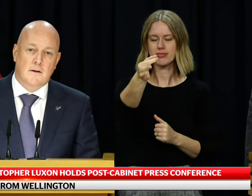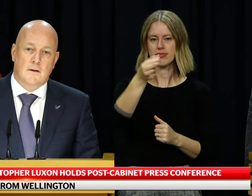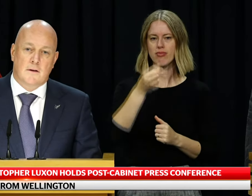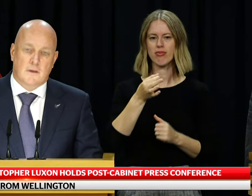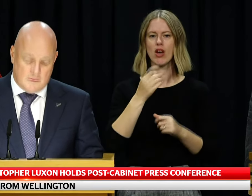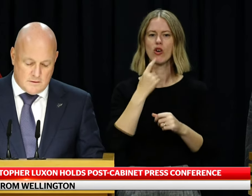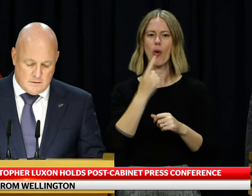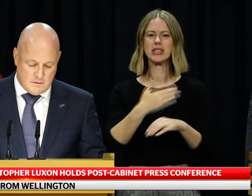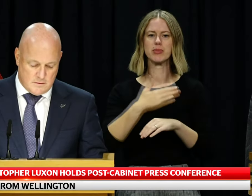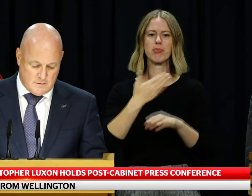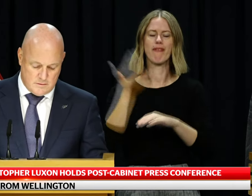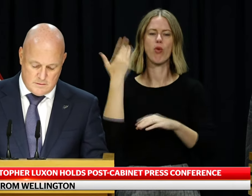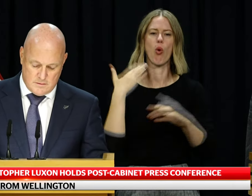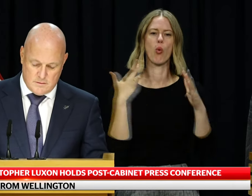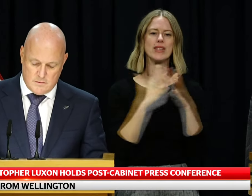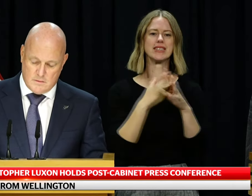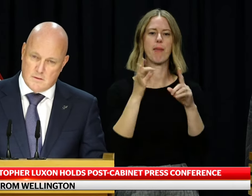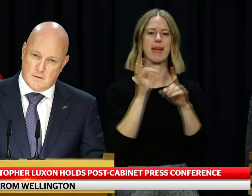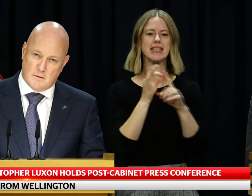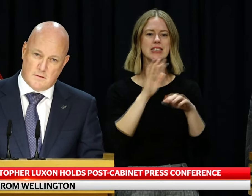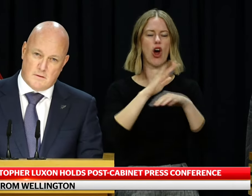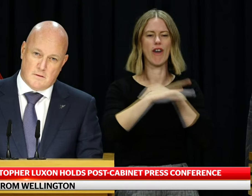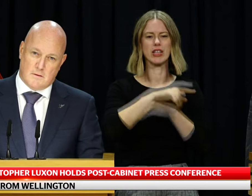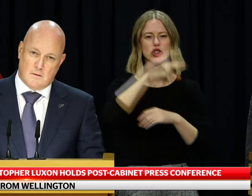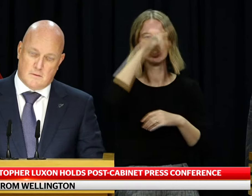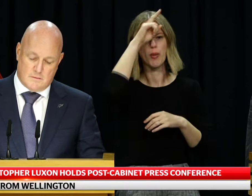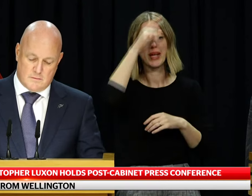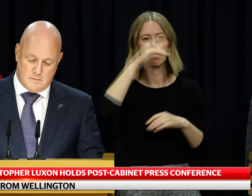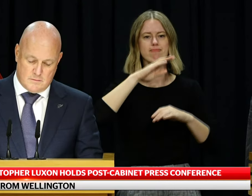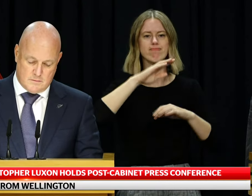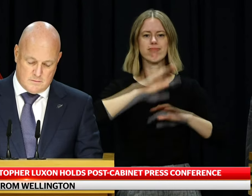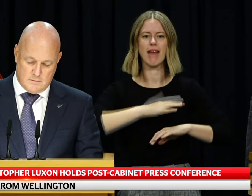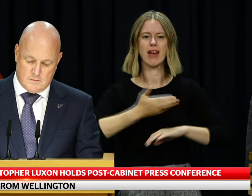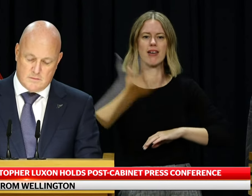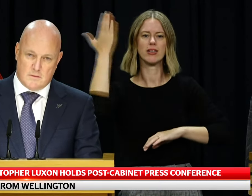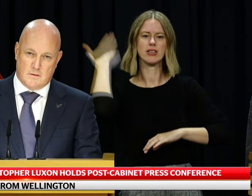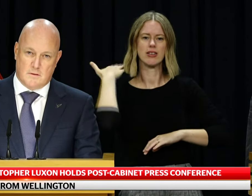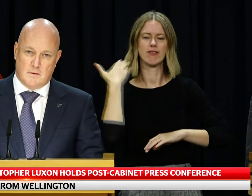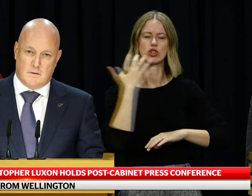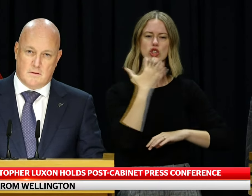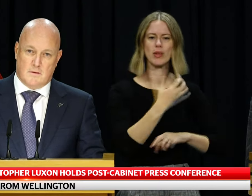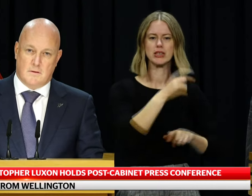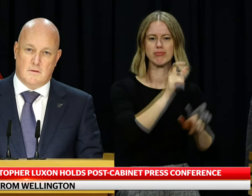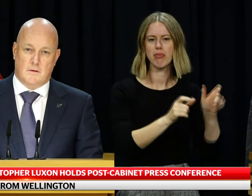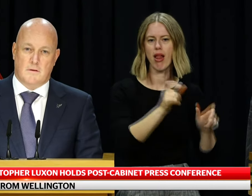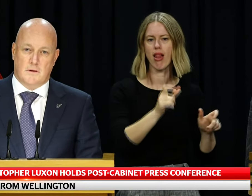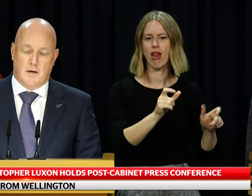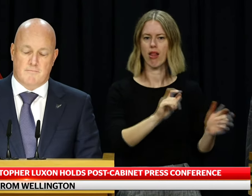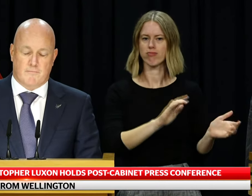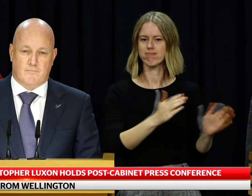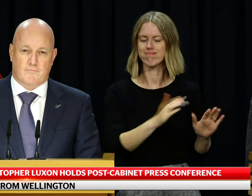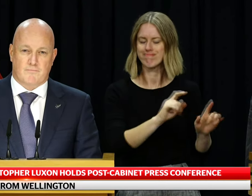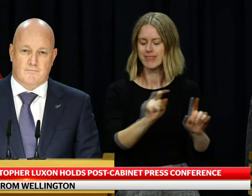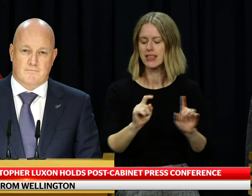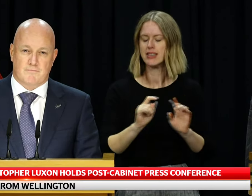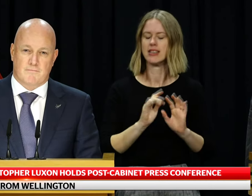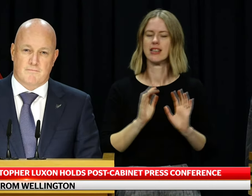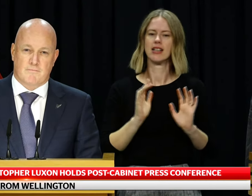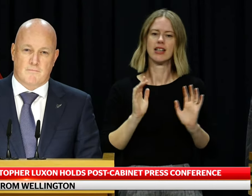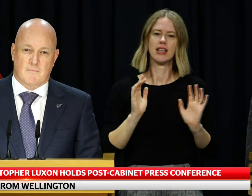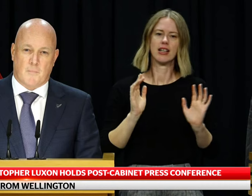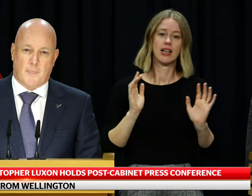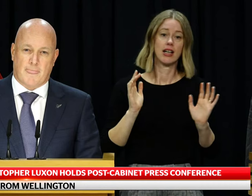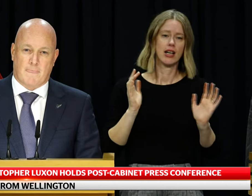Germany comments, you don't agree with them. You wish people would sort of lower the tone of the rhetoric. Yeah. But isn't it